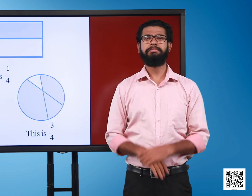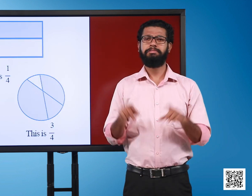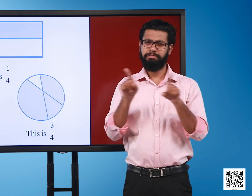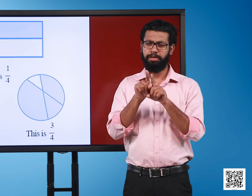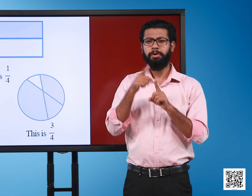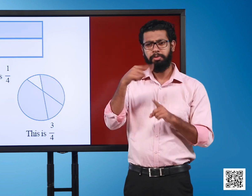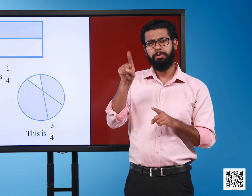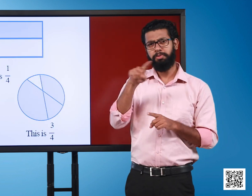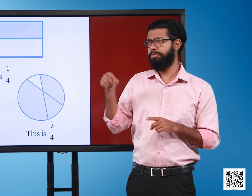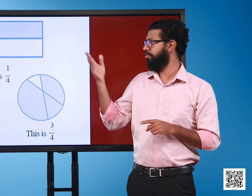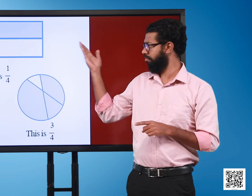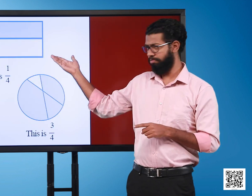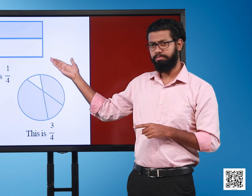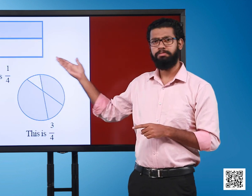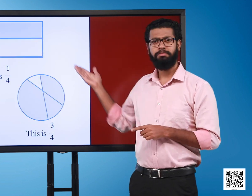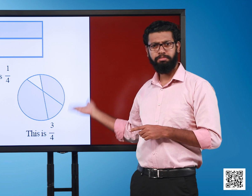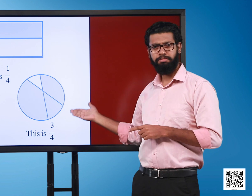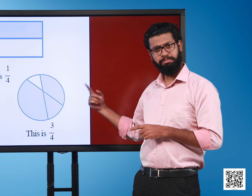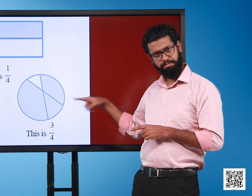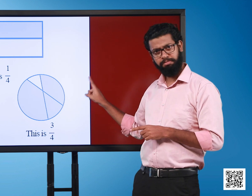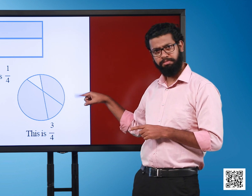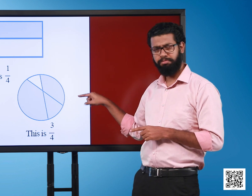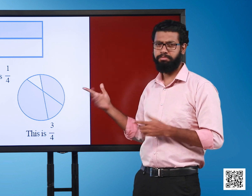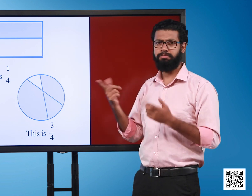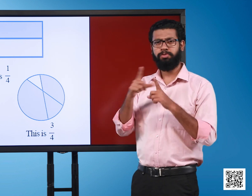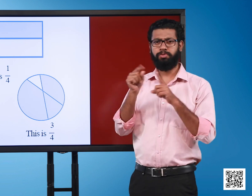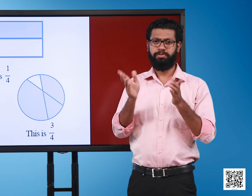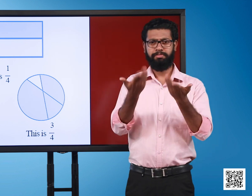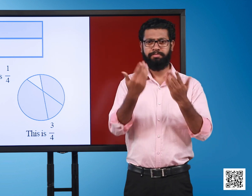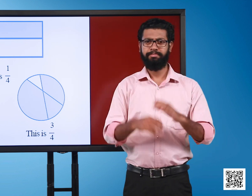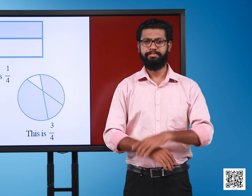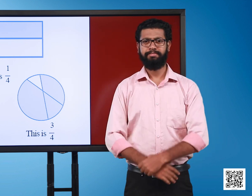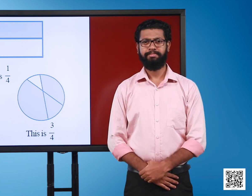This is 1/4. This is 3/4.